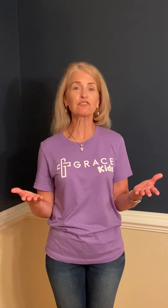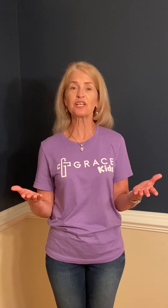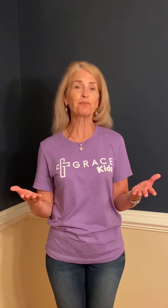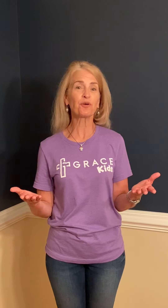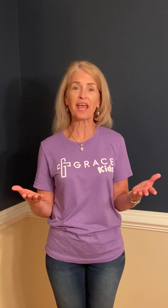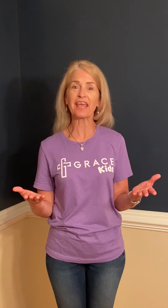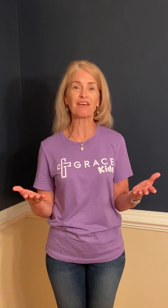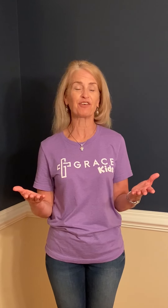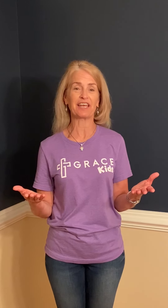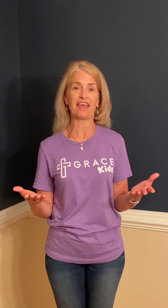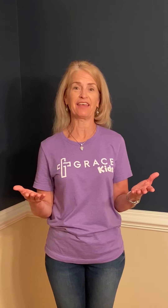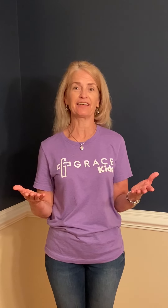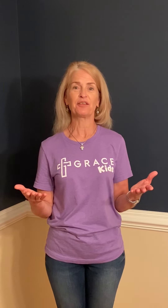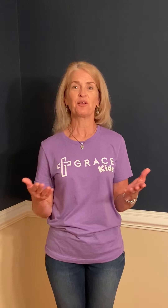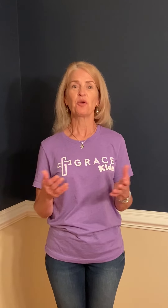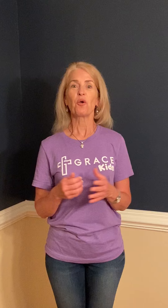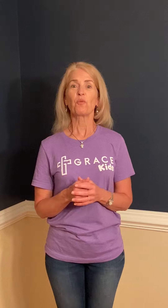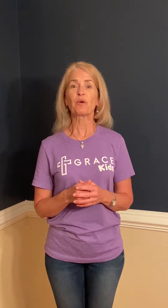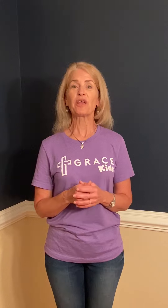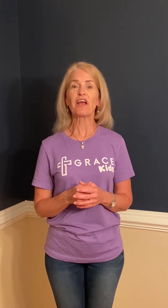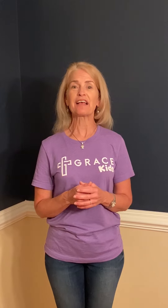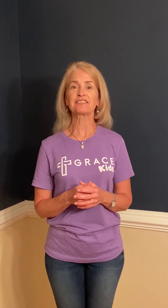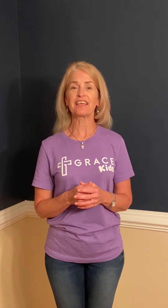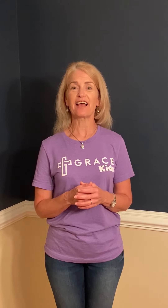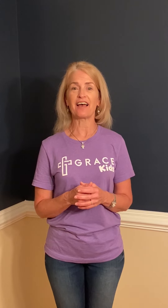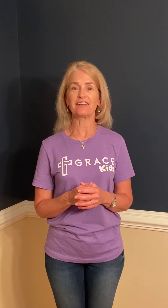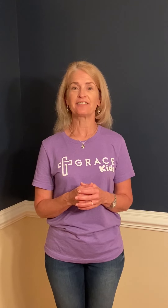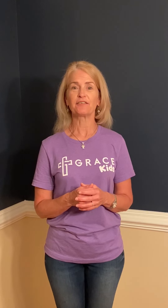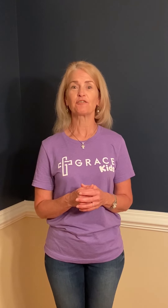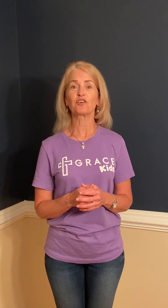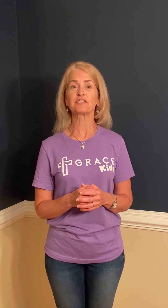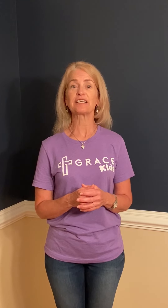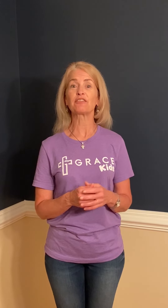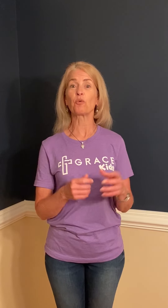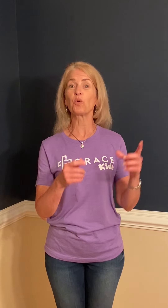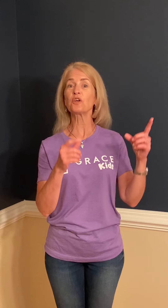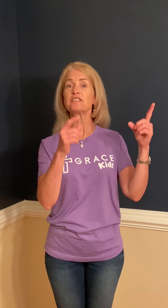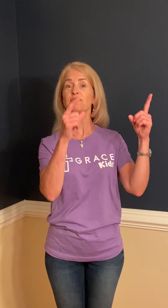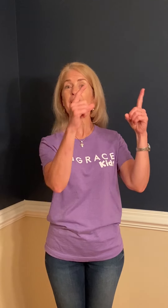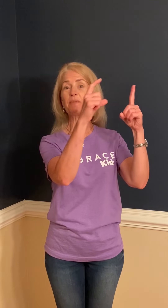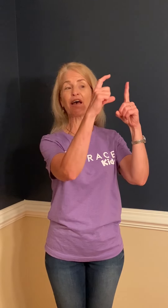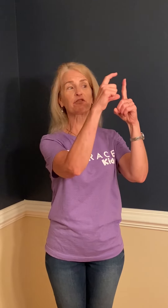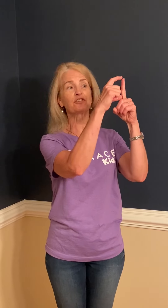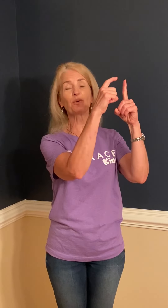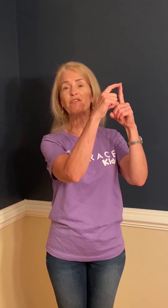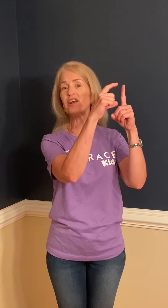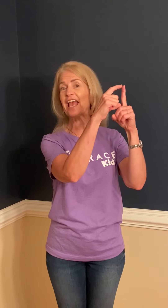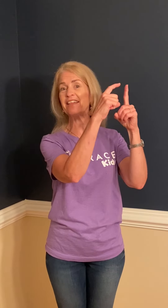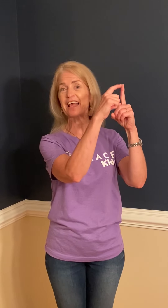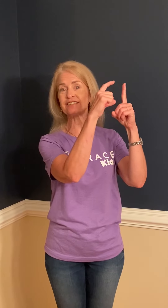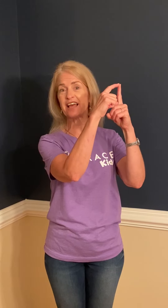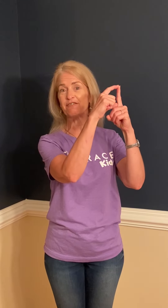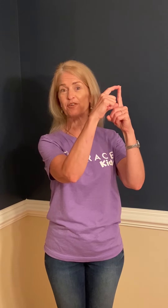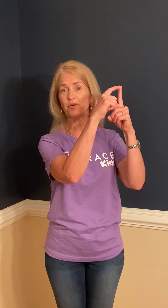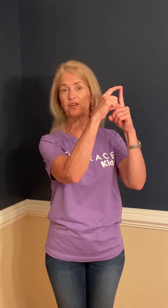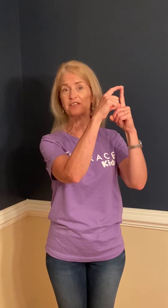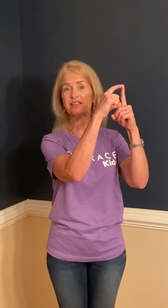actually pray every day where we are asking god first let the words of my mouth so we've already had that sign for words